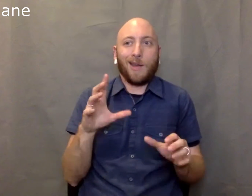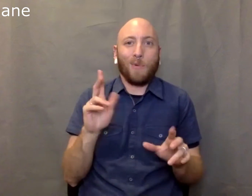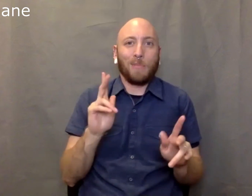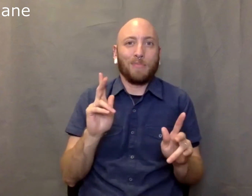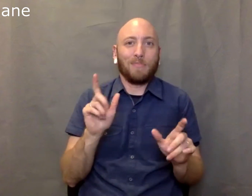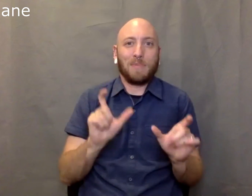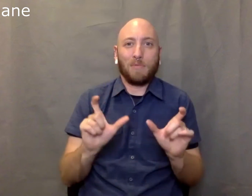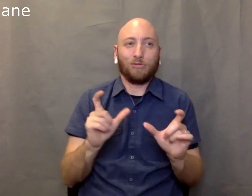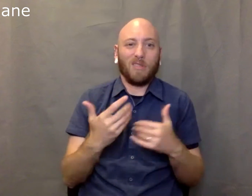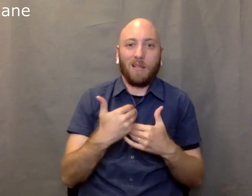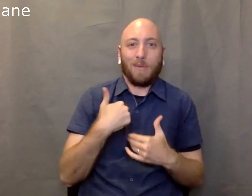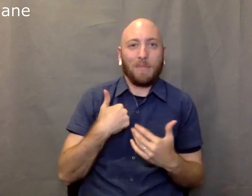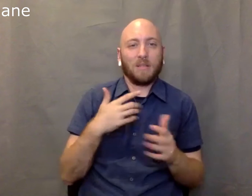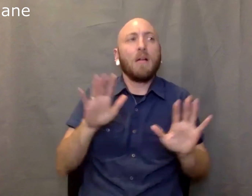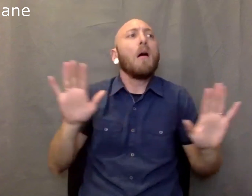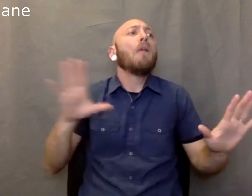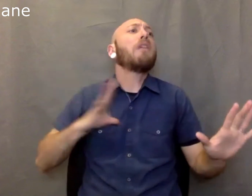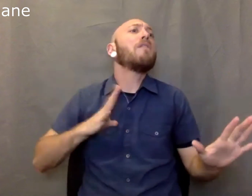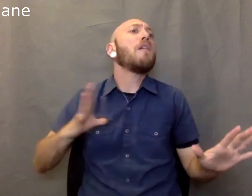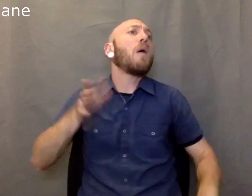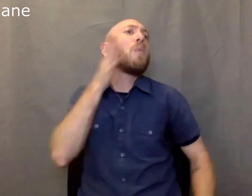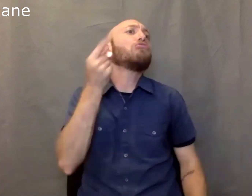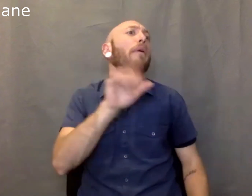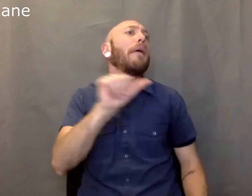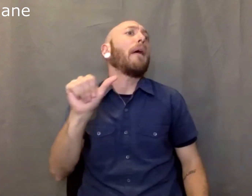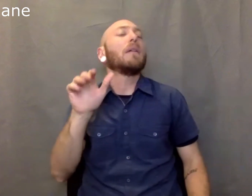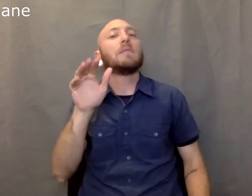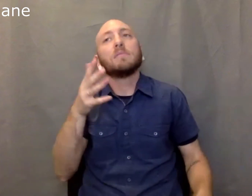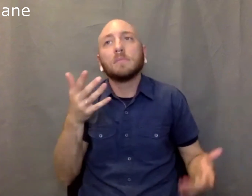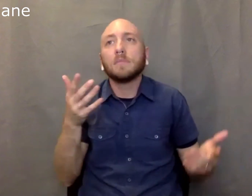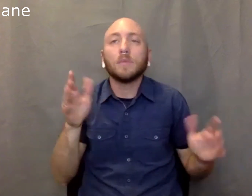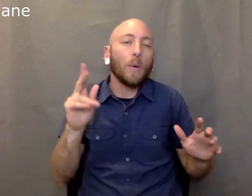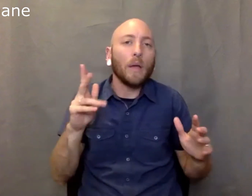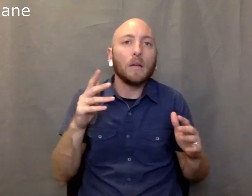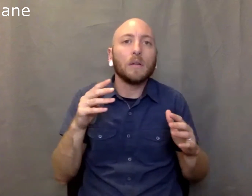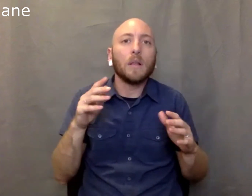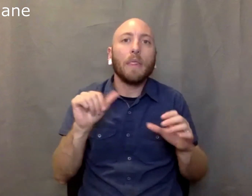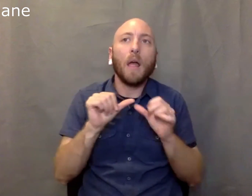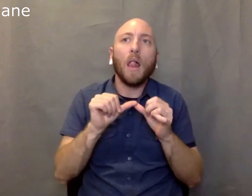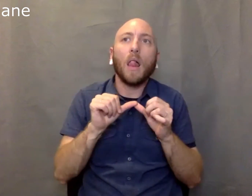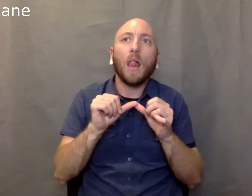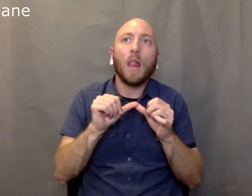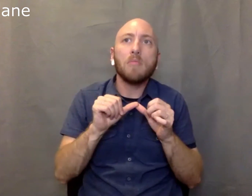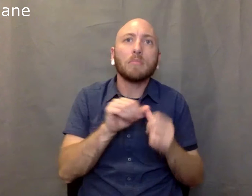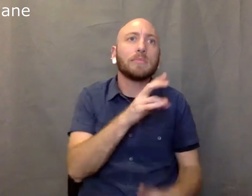Um, and that lasted till I was 21, a couple of